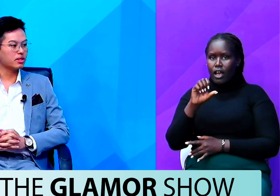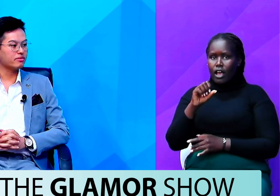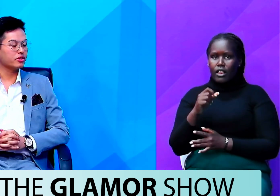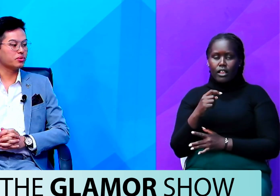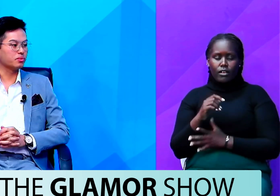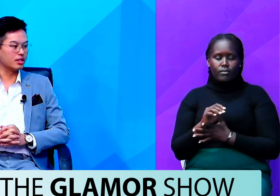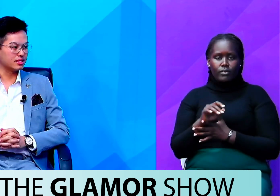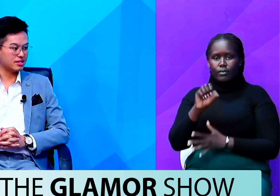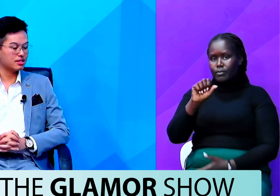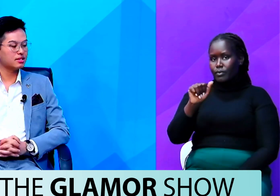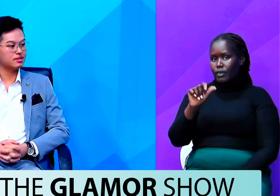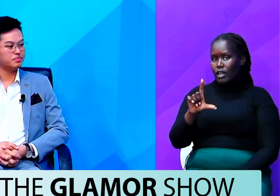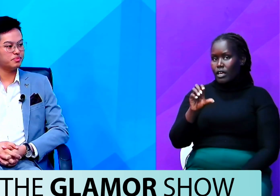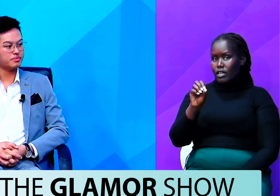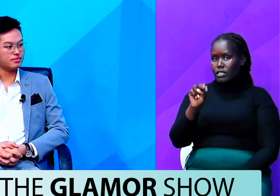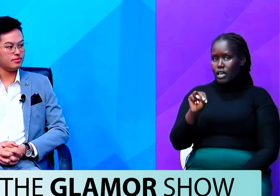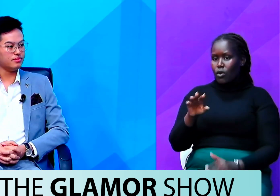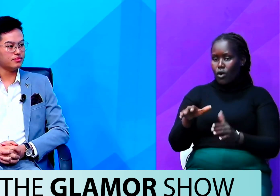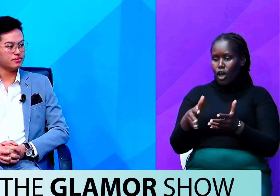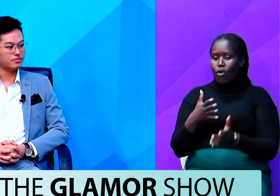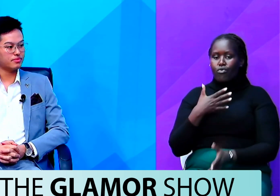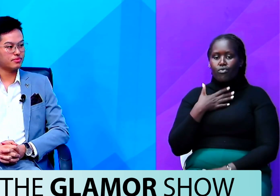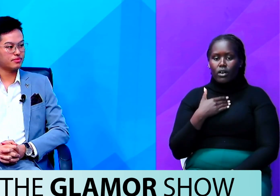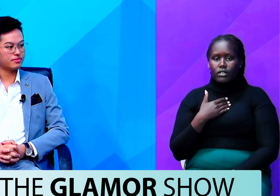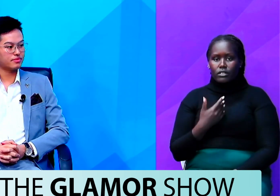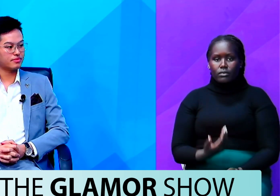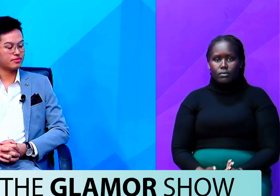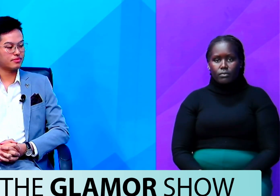it whatever you want.